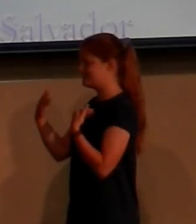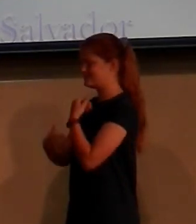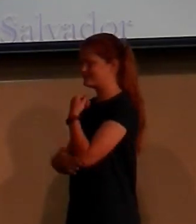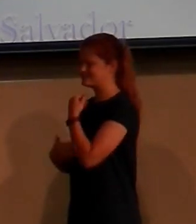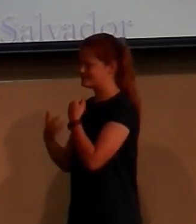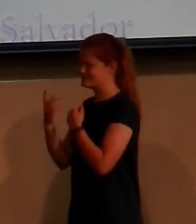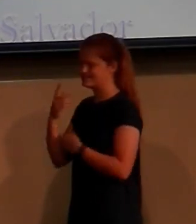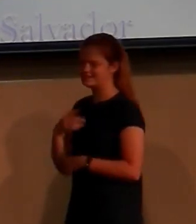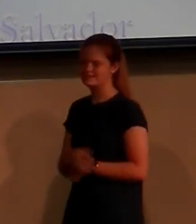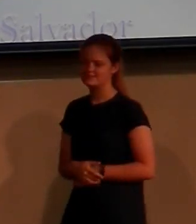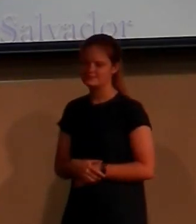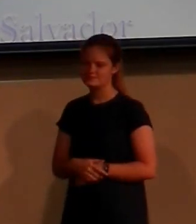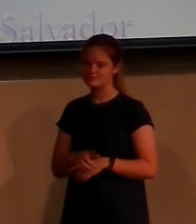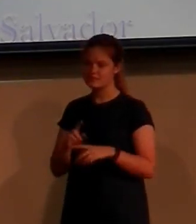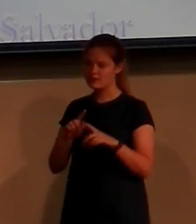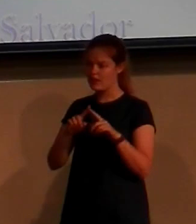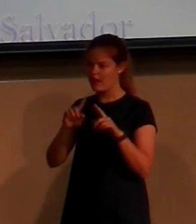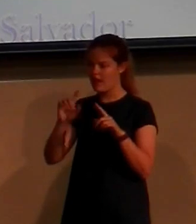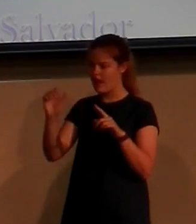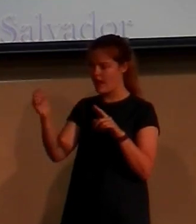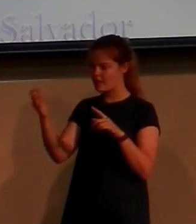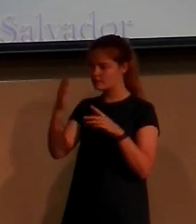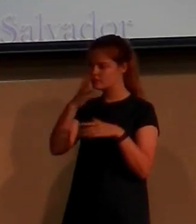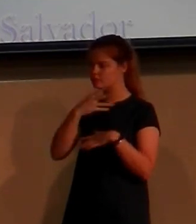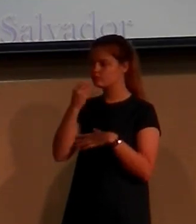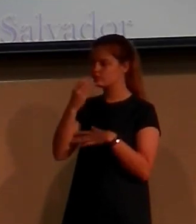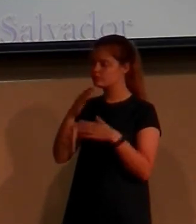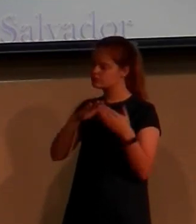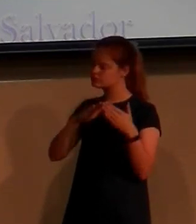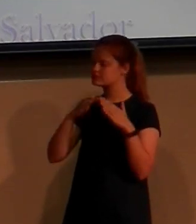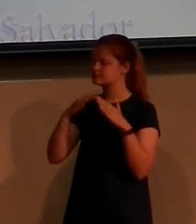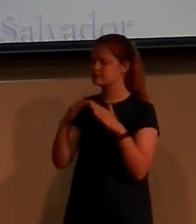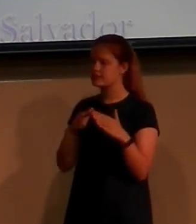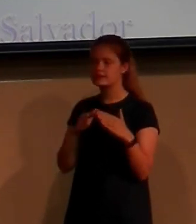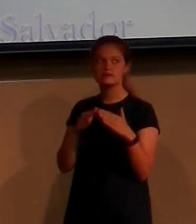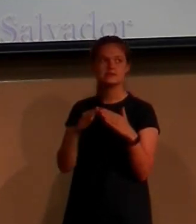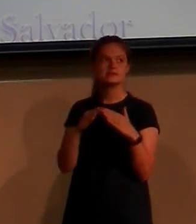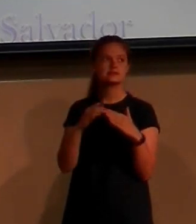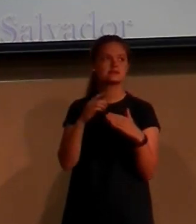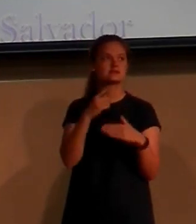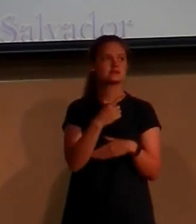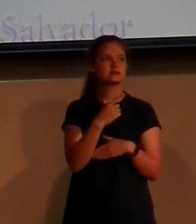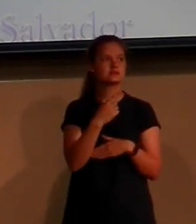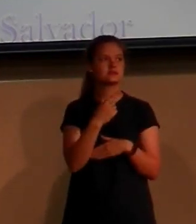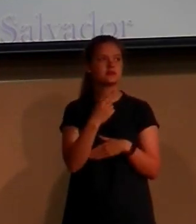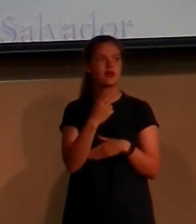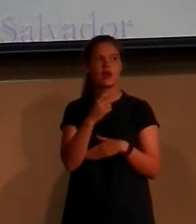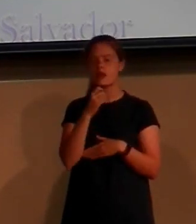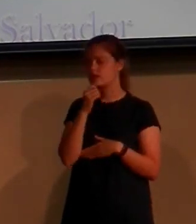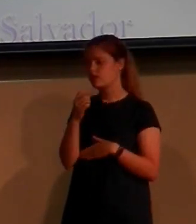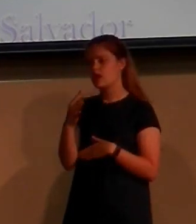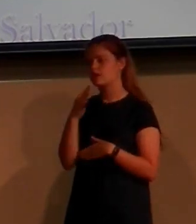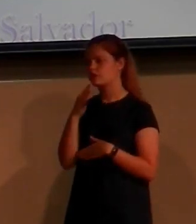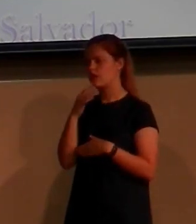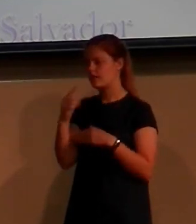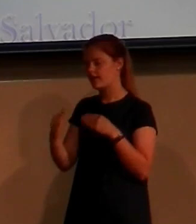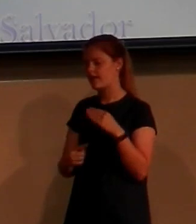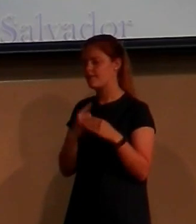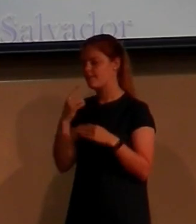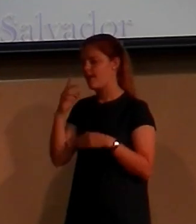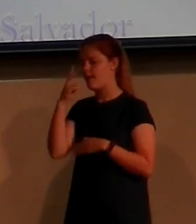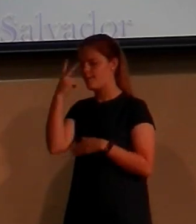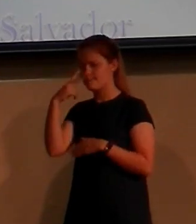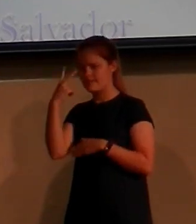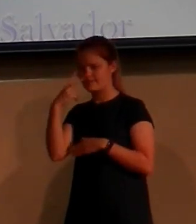There are other beautiful cities like Ataco, perhaps, and we're not talking about Mexican food here.